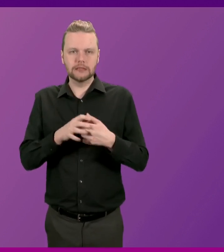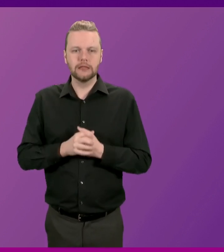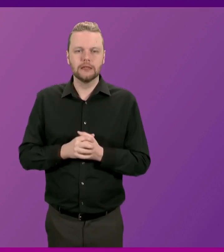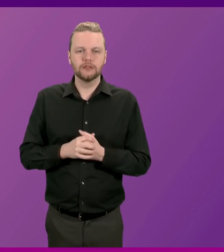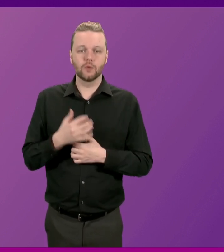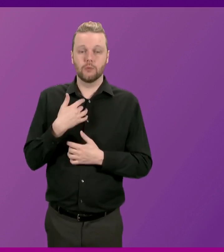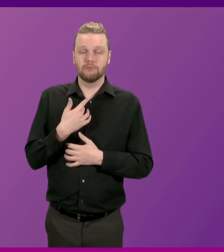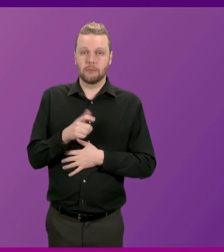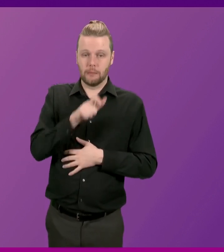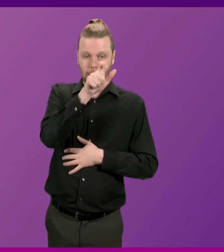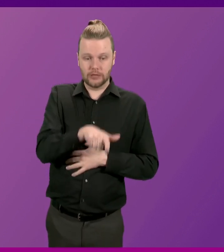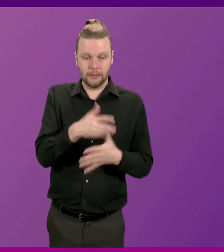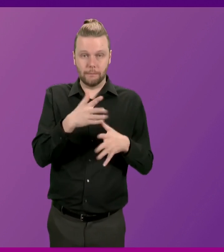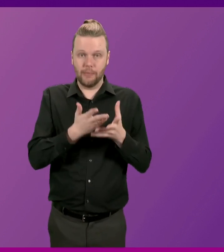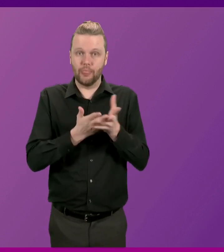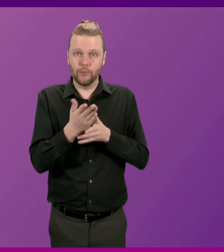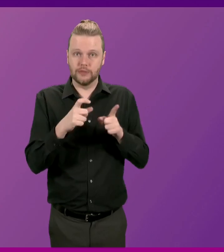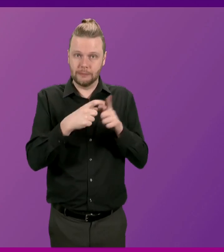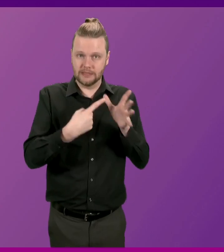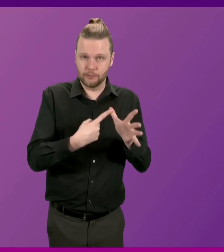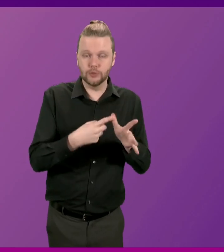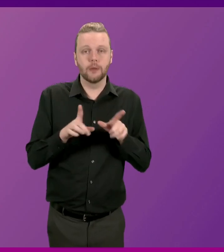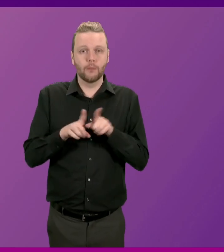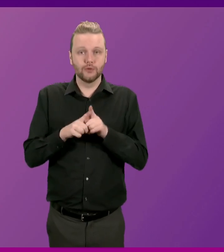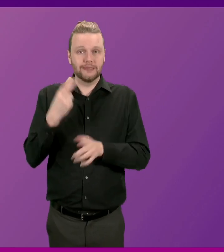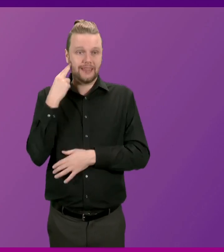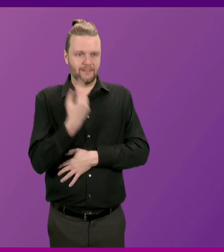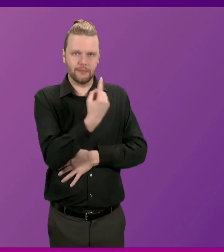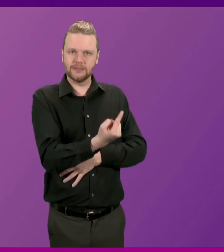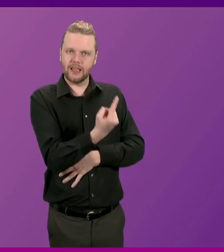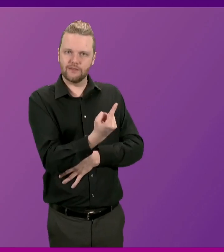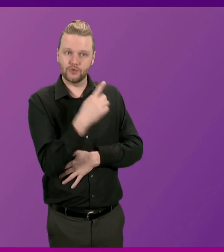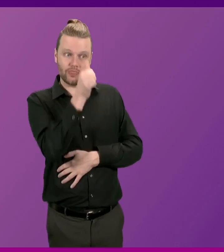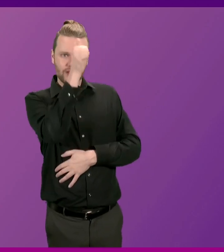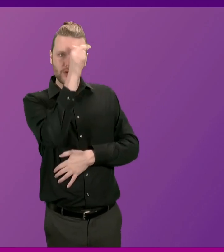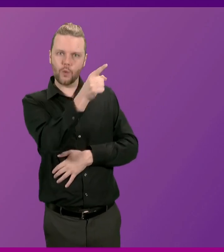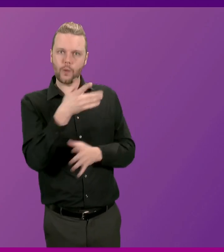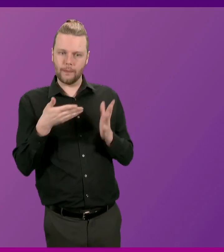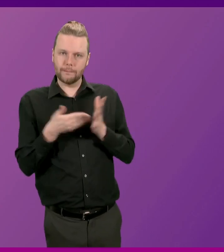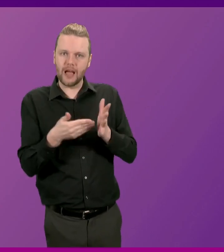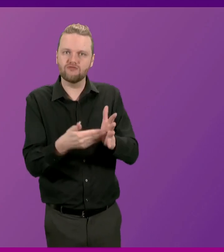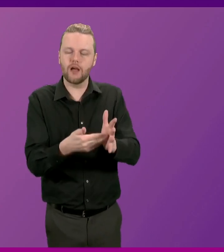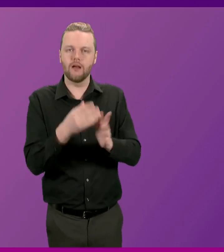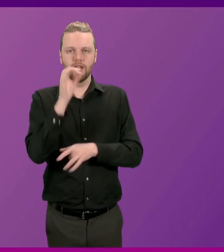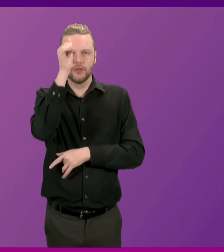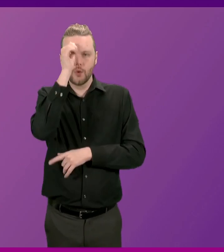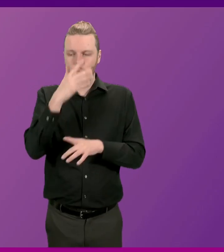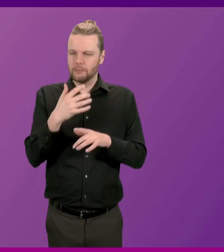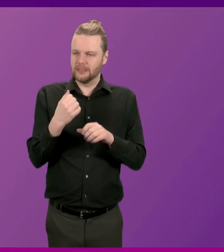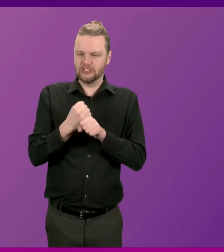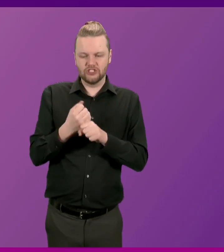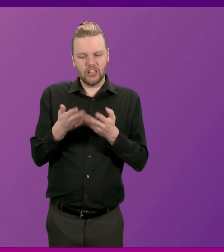who perhaps has experienced domestic abuse, but someone who's deaf themselves, and so they understand the kind of barriers, they understand the sort of the